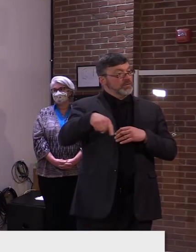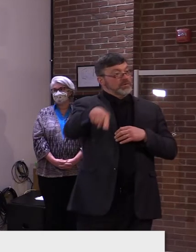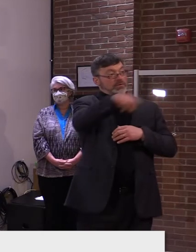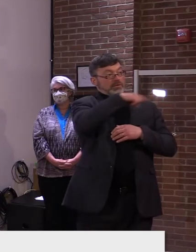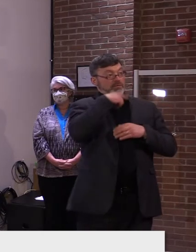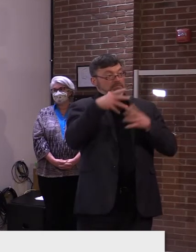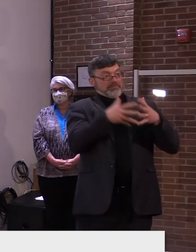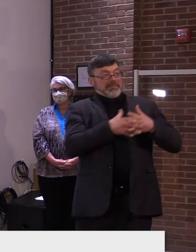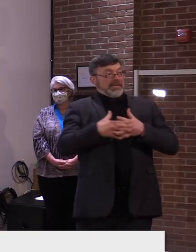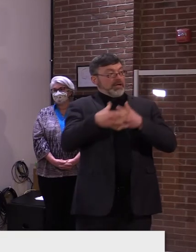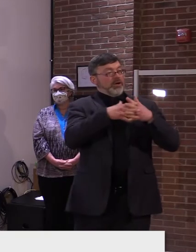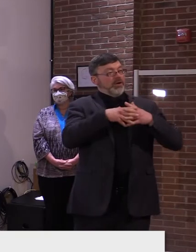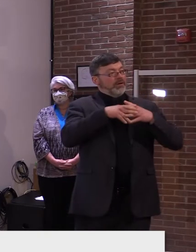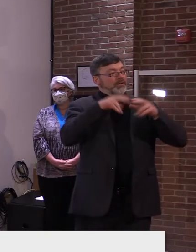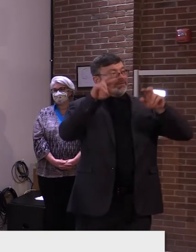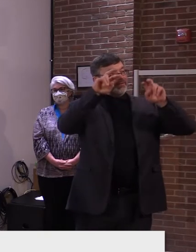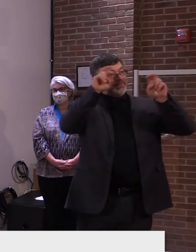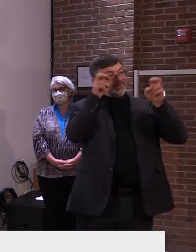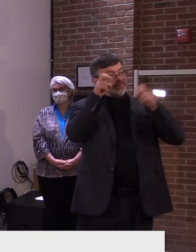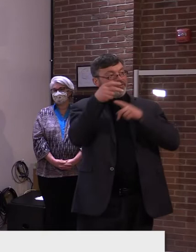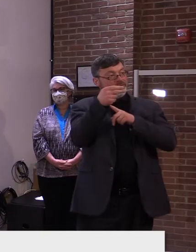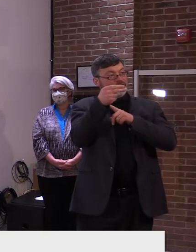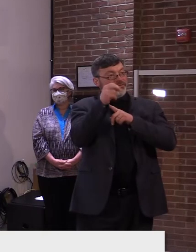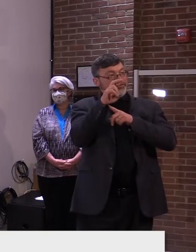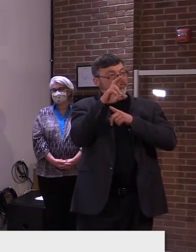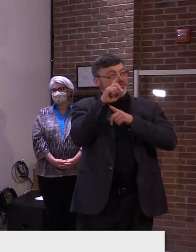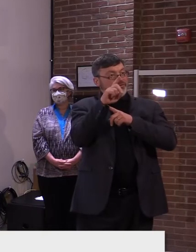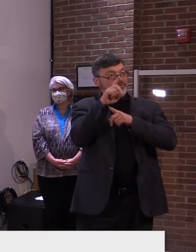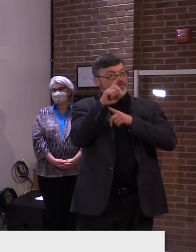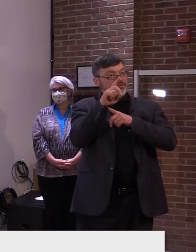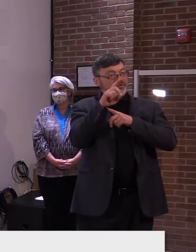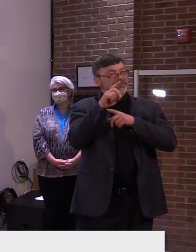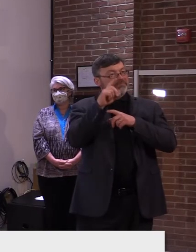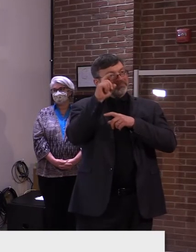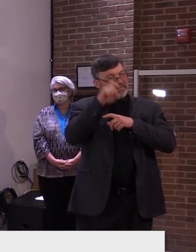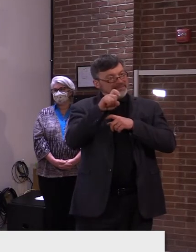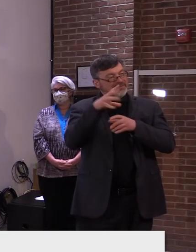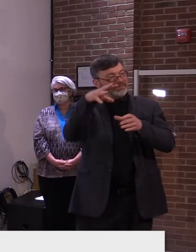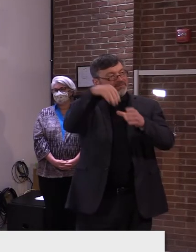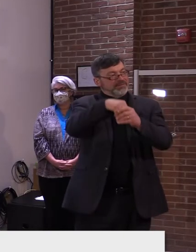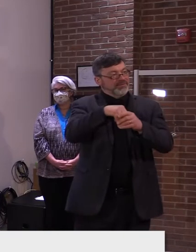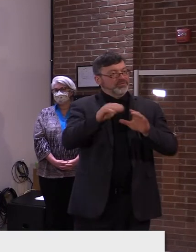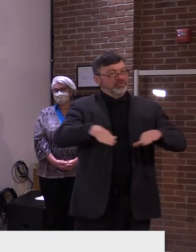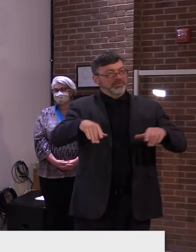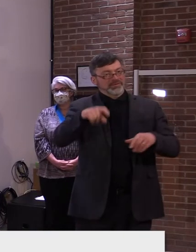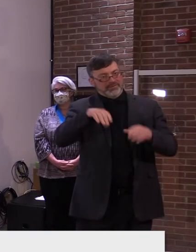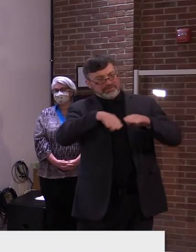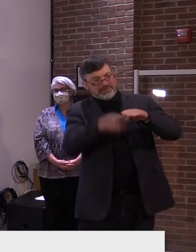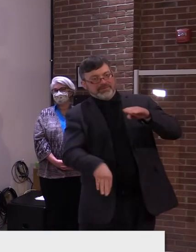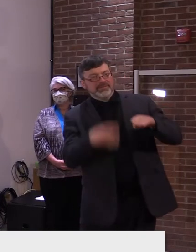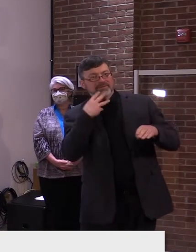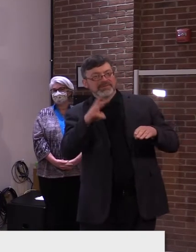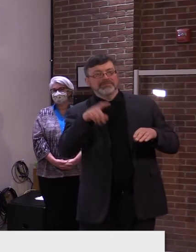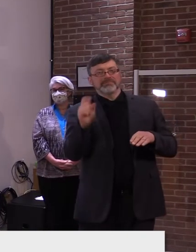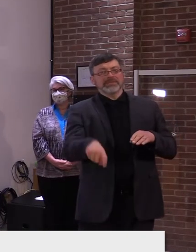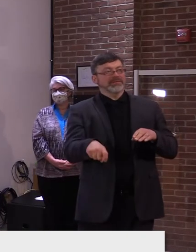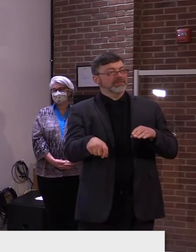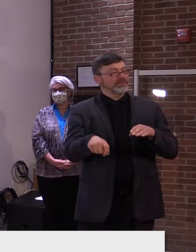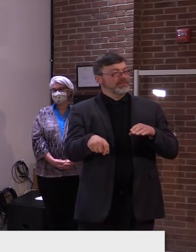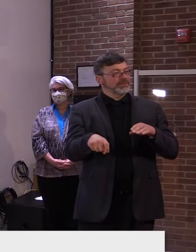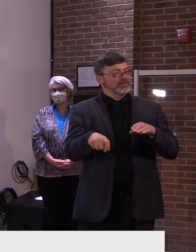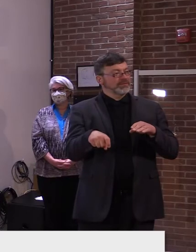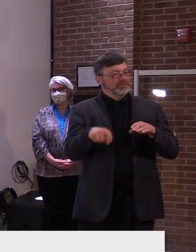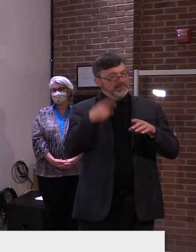population. I guess I'm just kind of curious how that will play into like the guidance and the, you know,